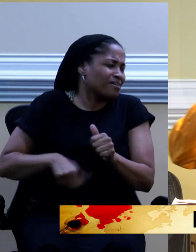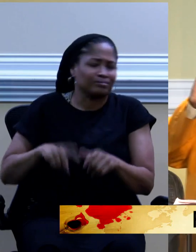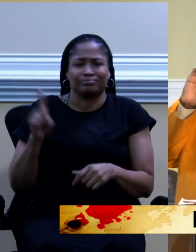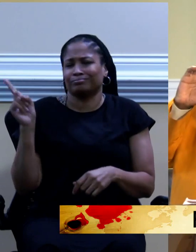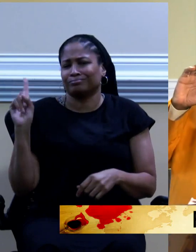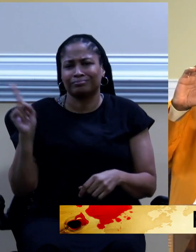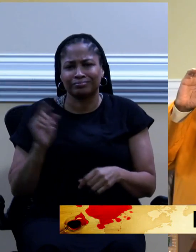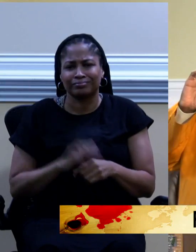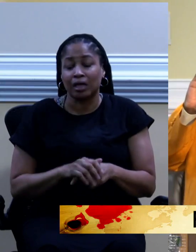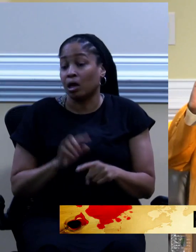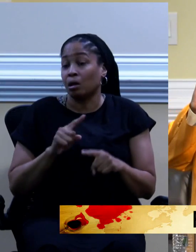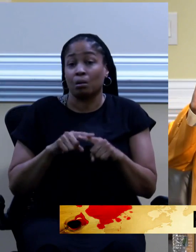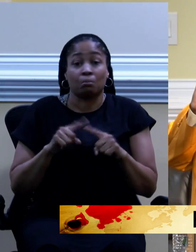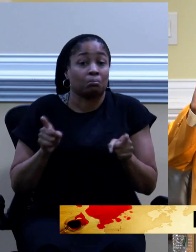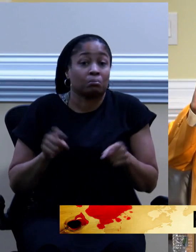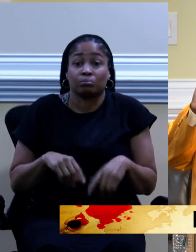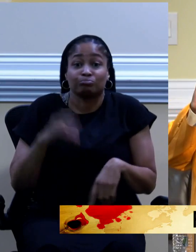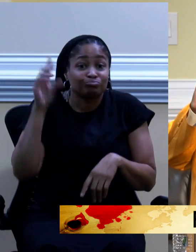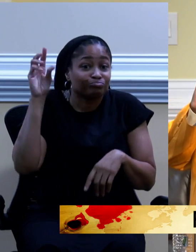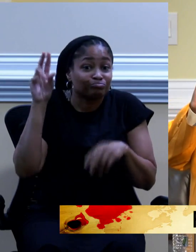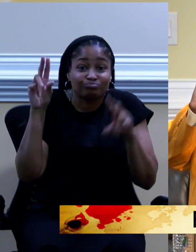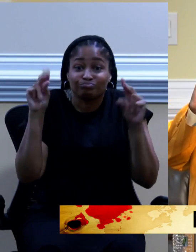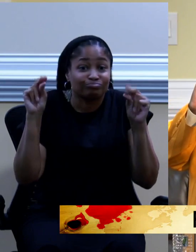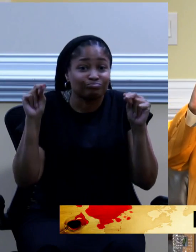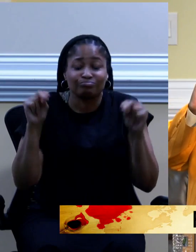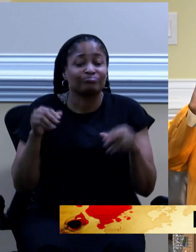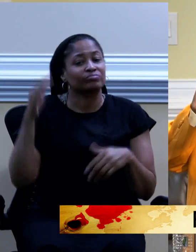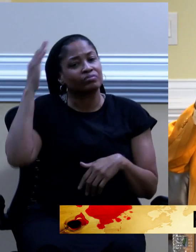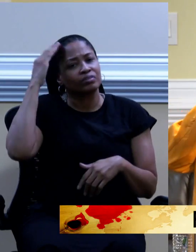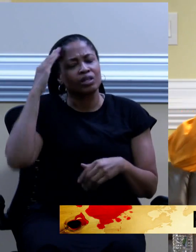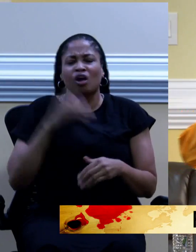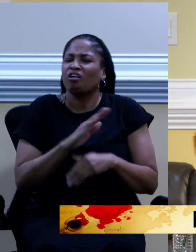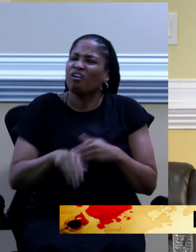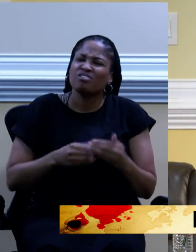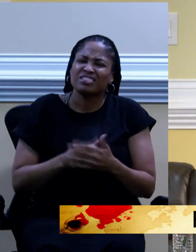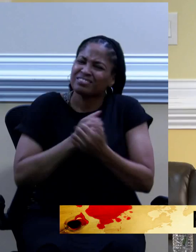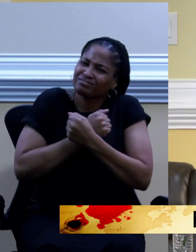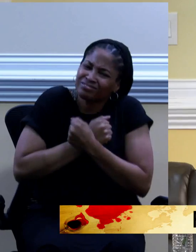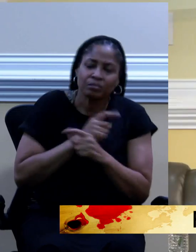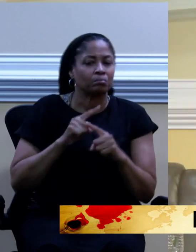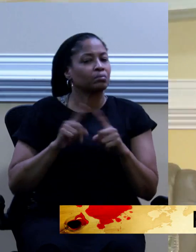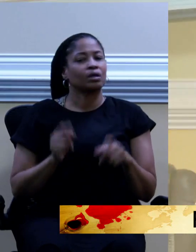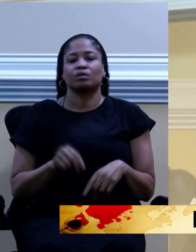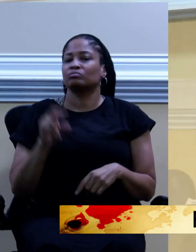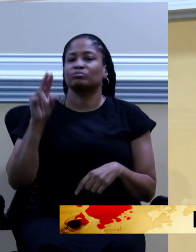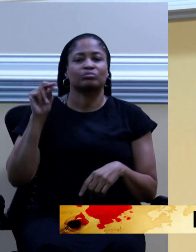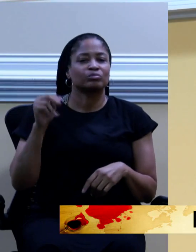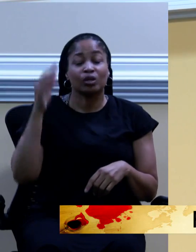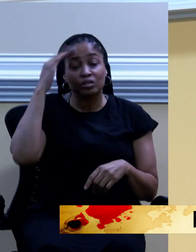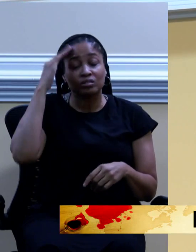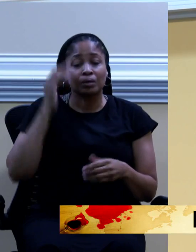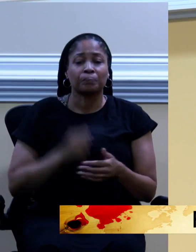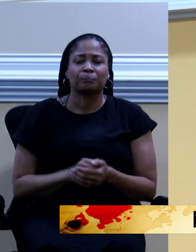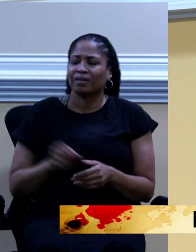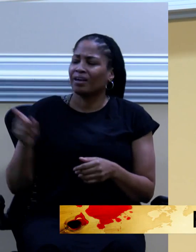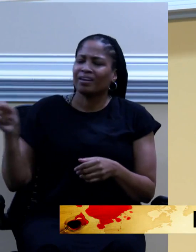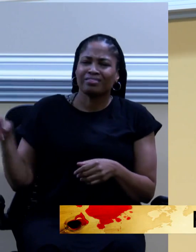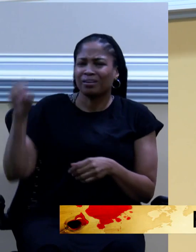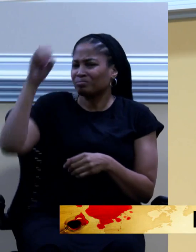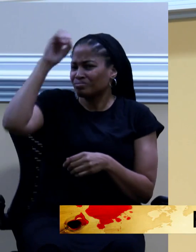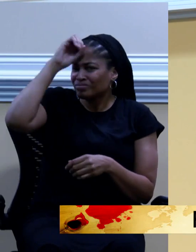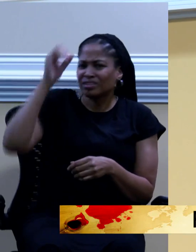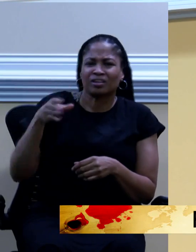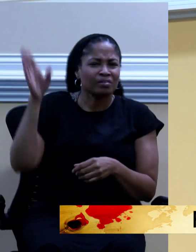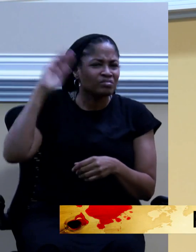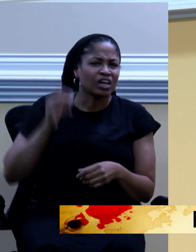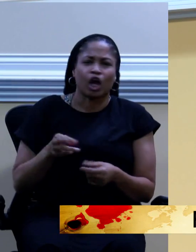But we ain't got no knowledge. No knowledge. All is zeal and no knowledge. Go ahead and read. For they, being ignorant of God's